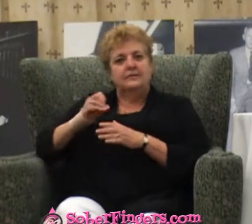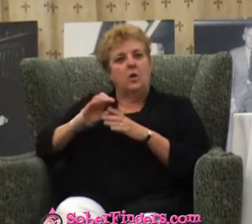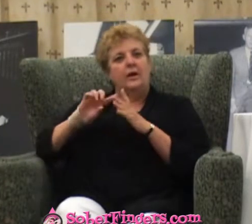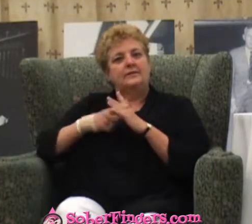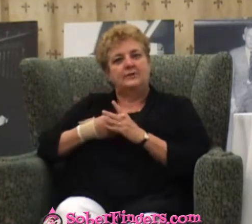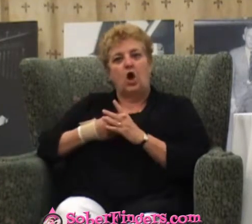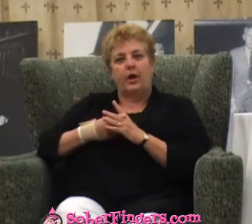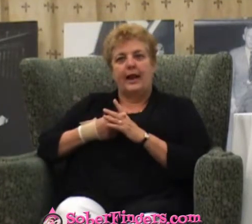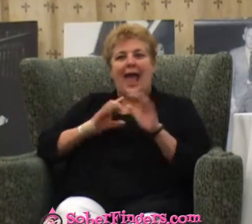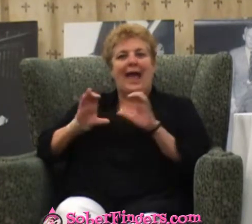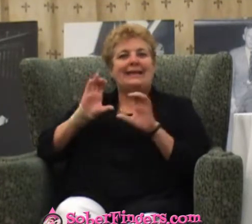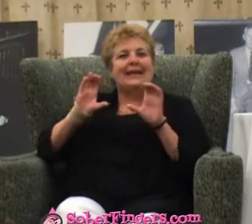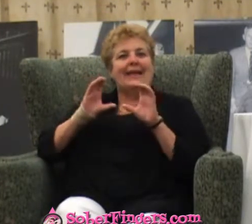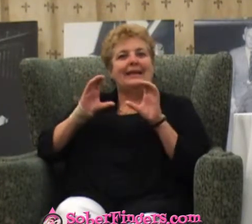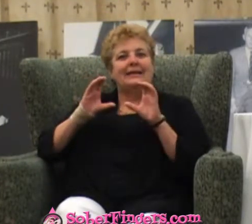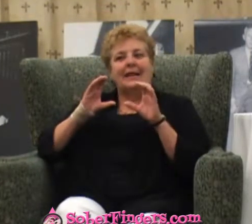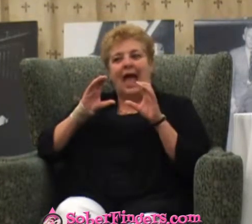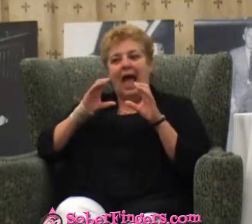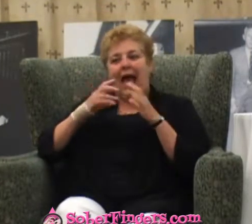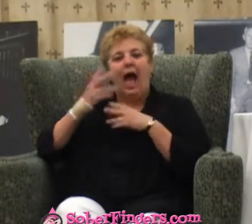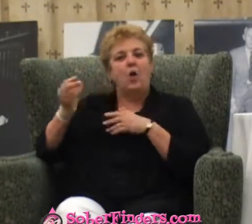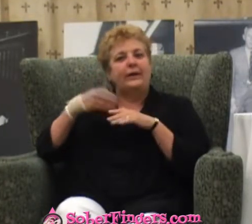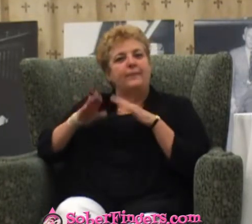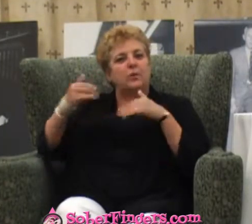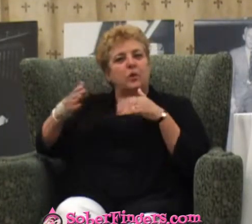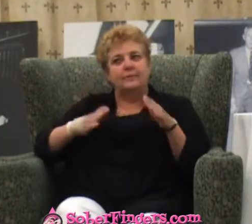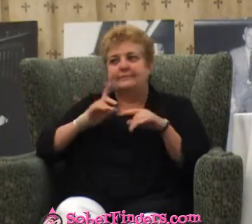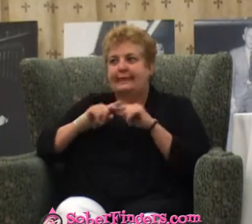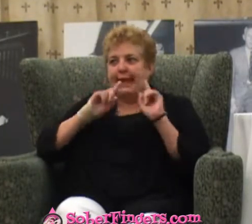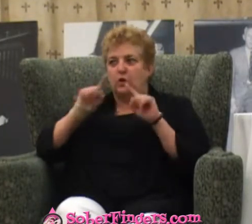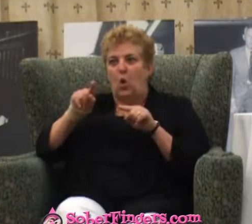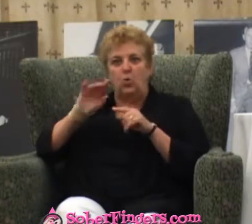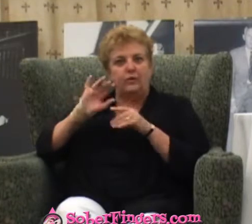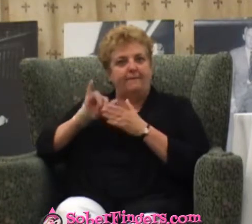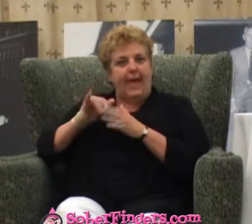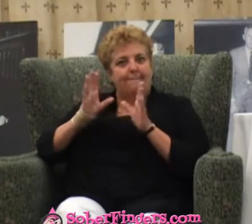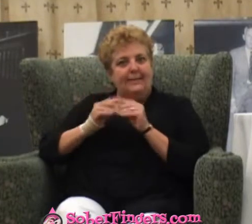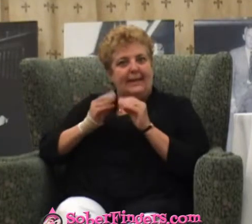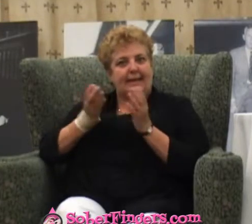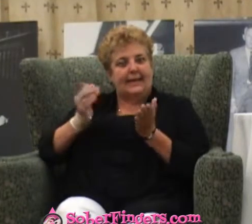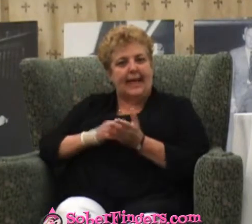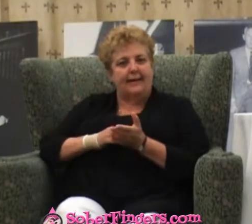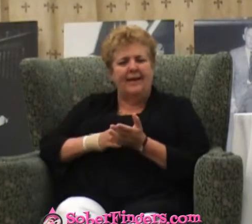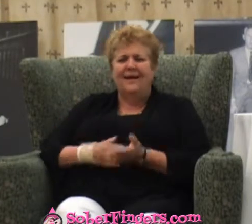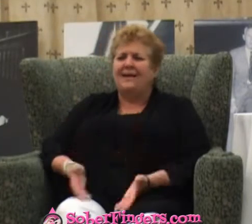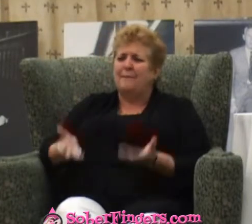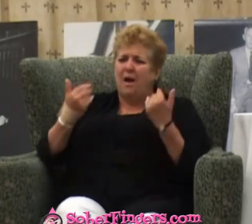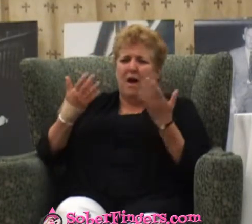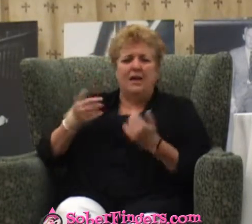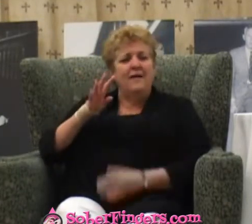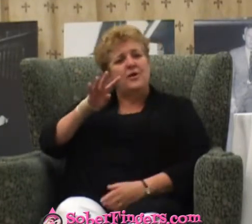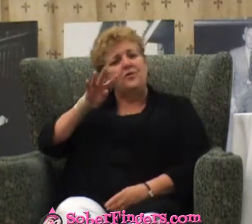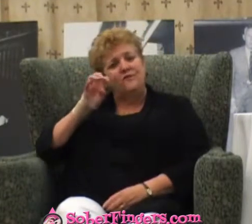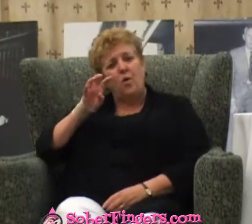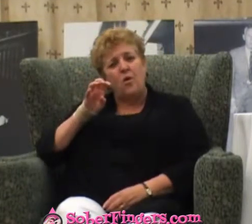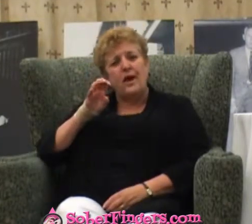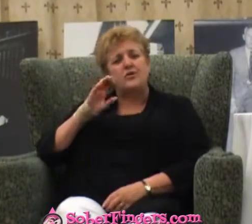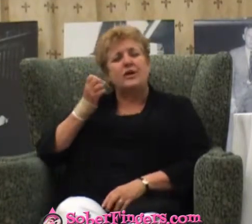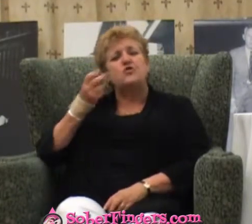again. I love it. There's 400 12-step programs. They're all identical except for the first half of step